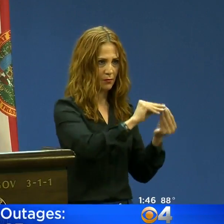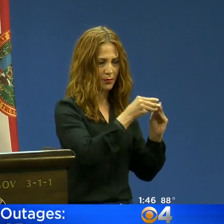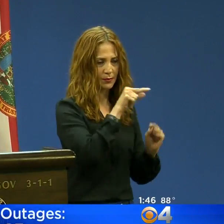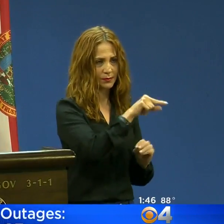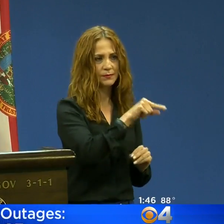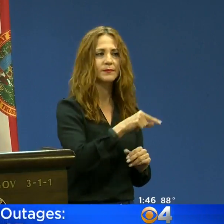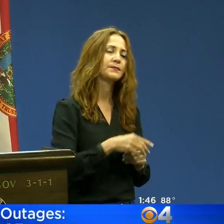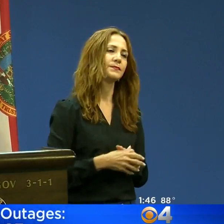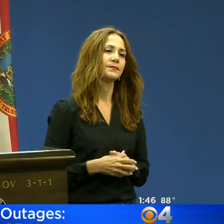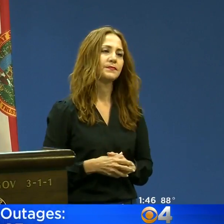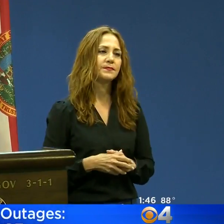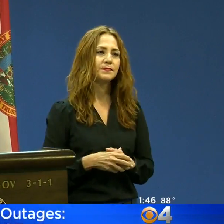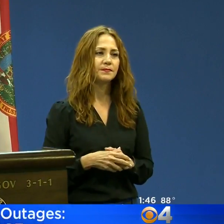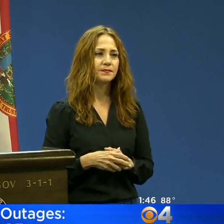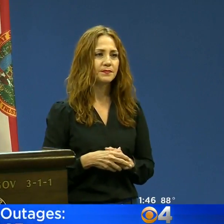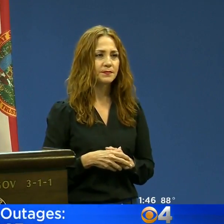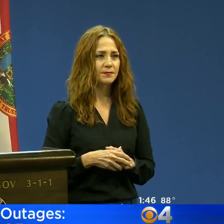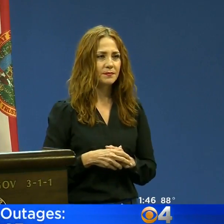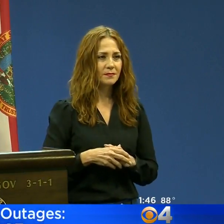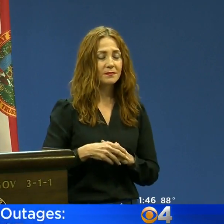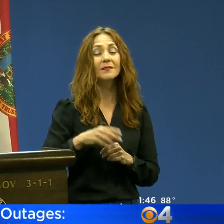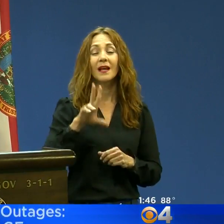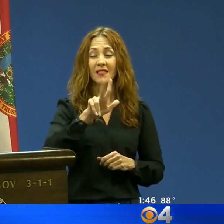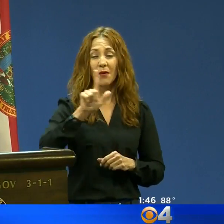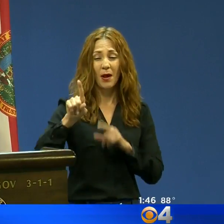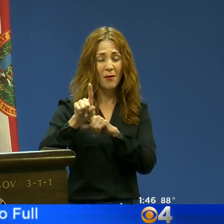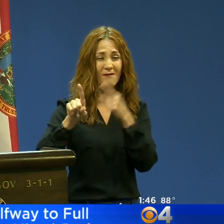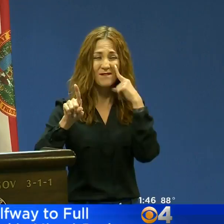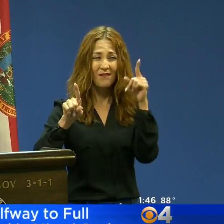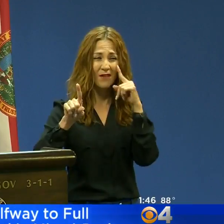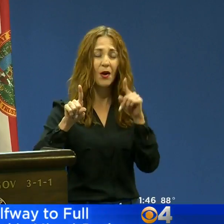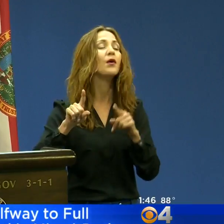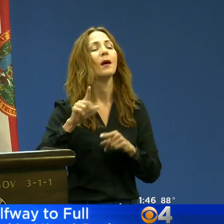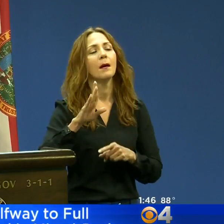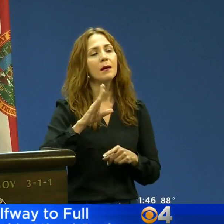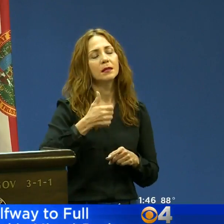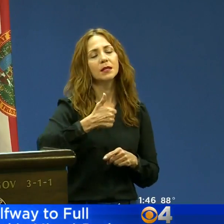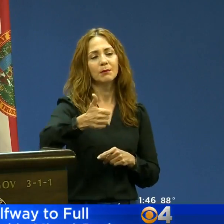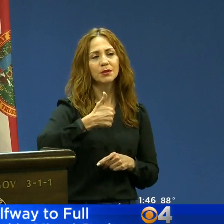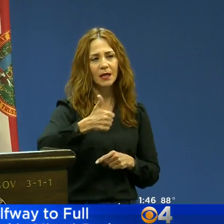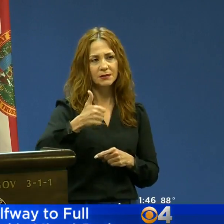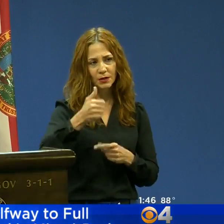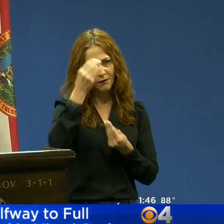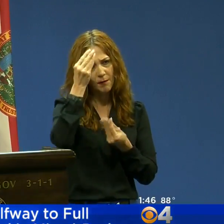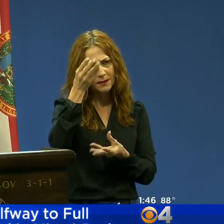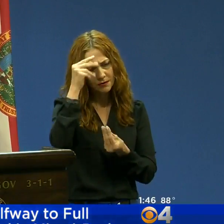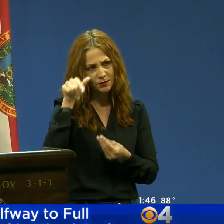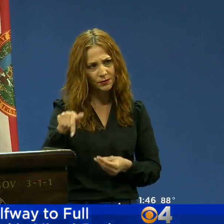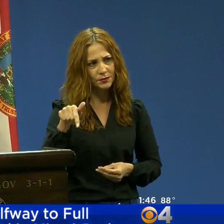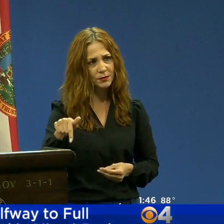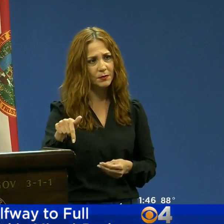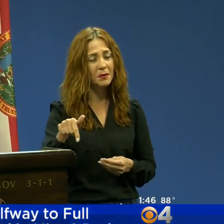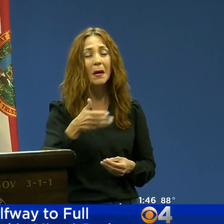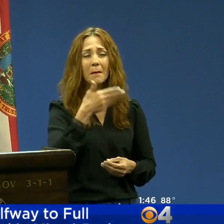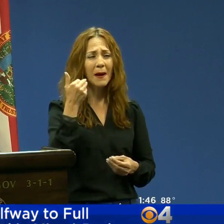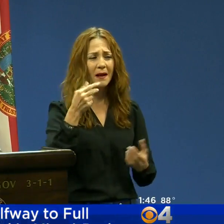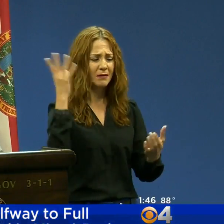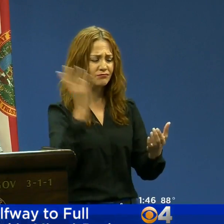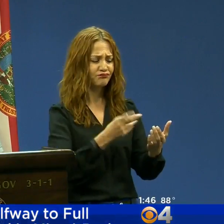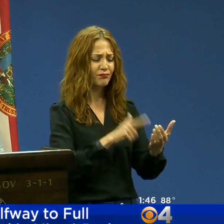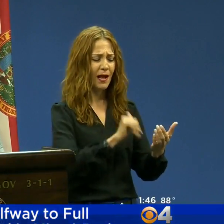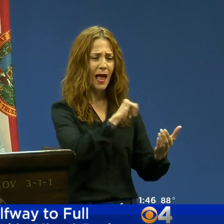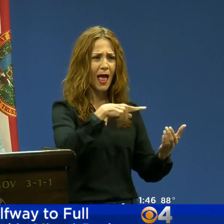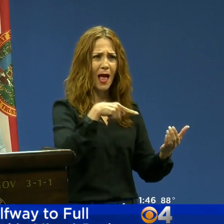transit. I encourage transit users to download the MDT Tracker app and sign up for transit alerts to be alerted